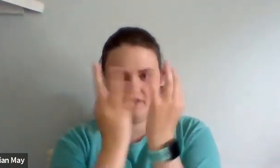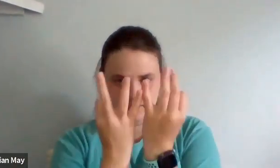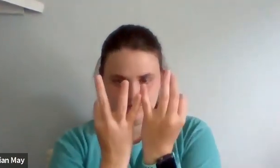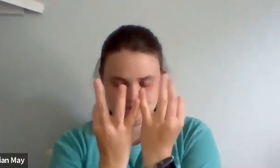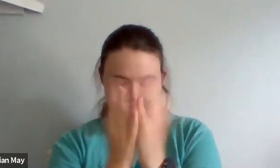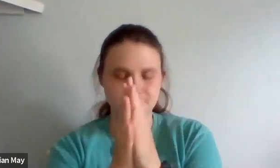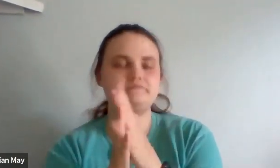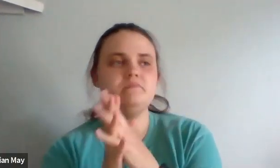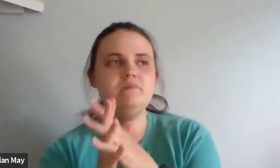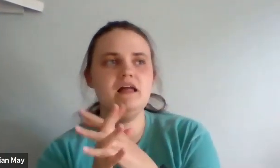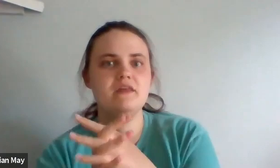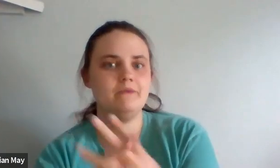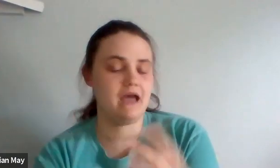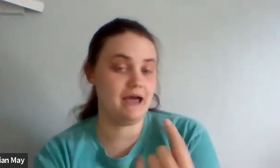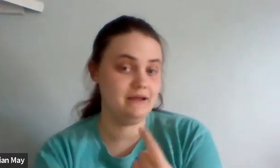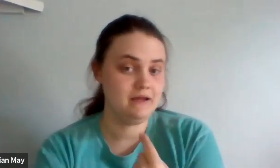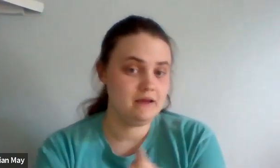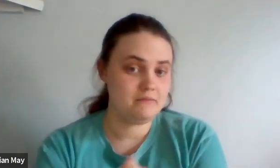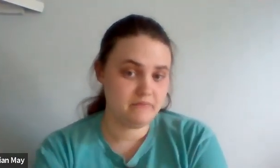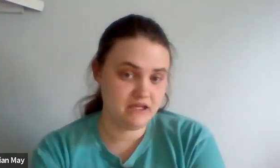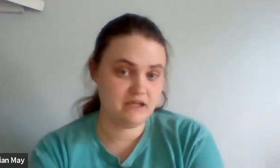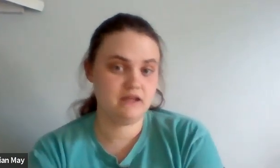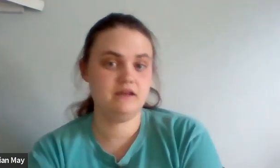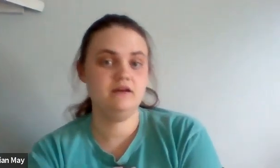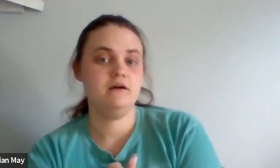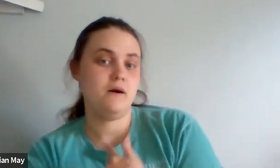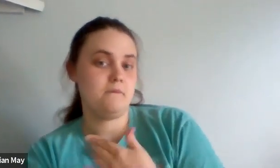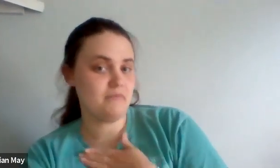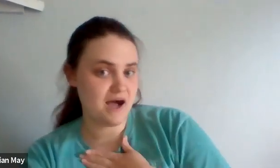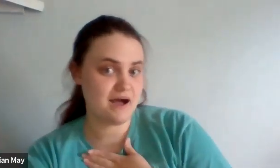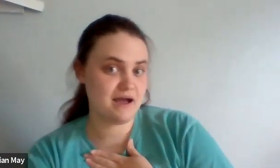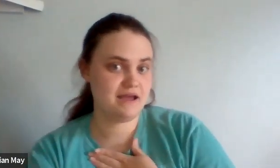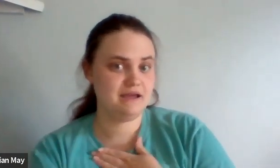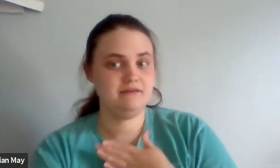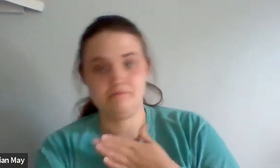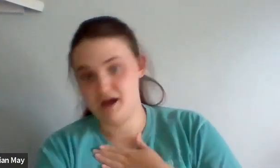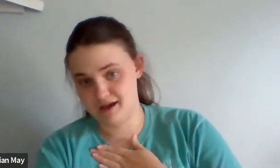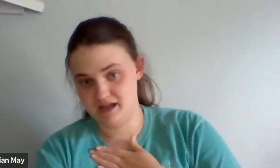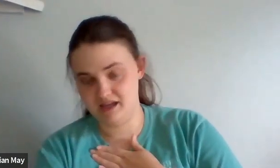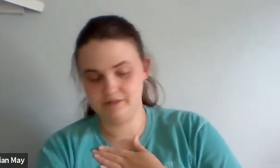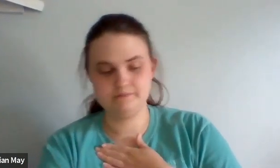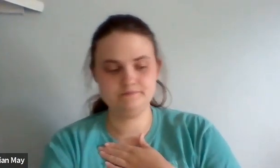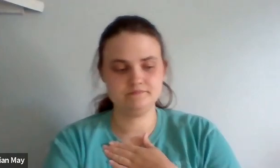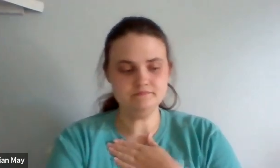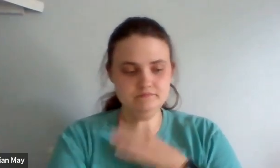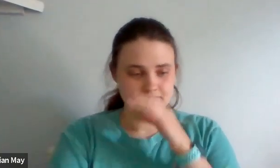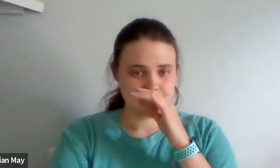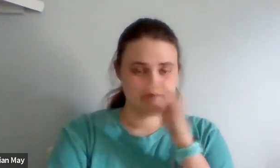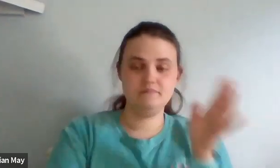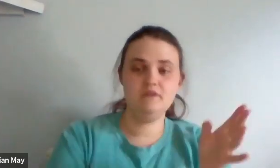family. And then we had me, my, mine.